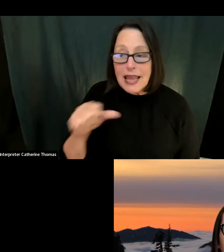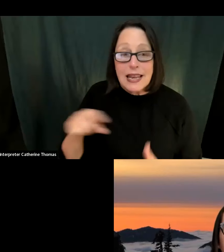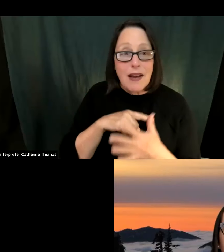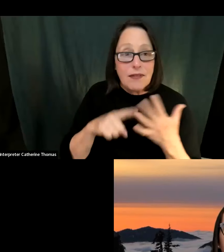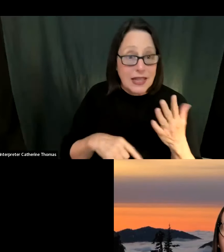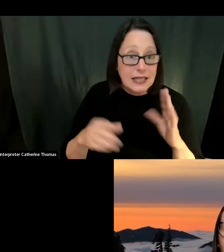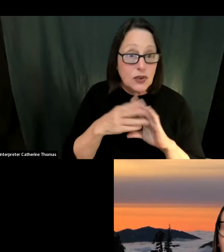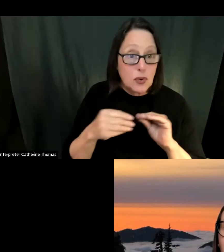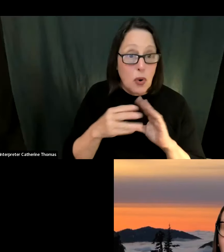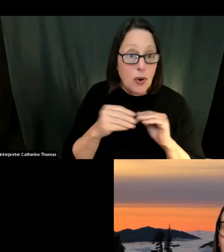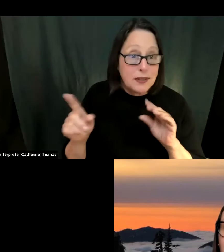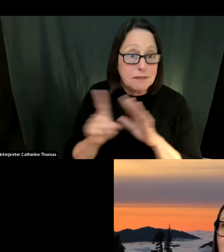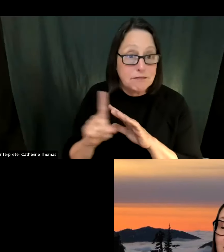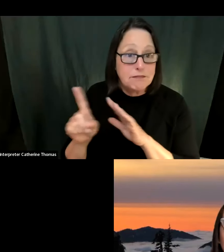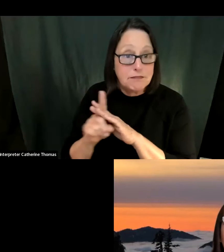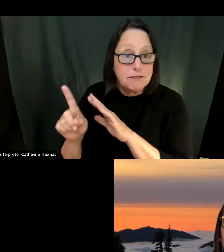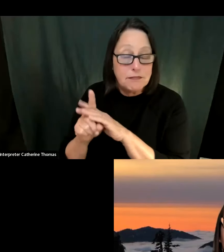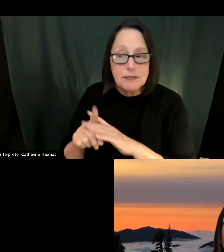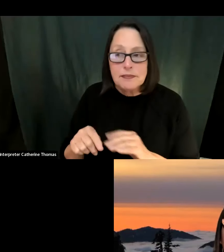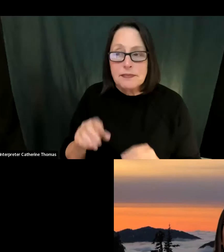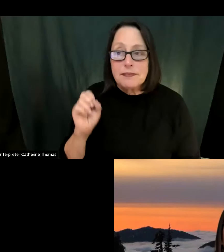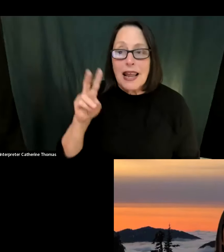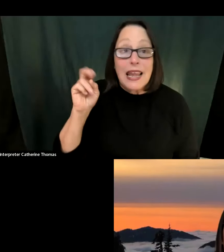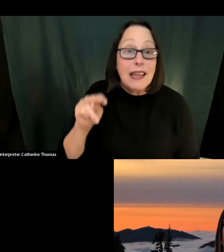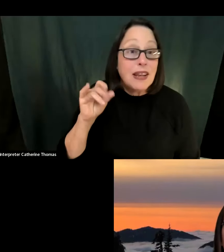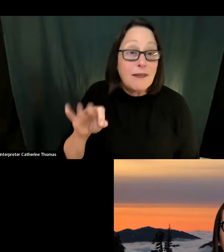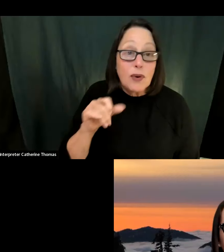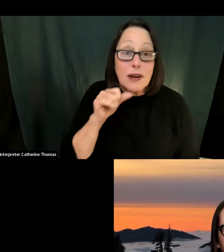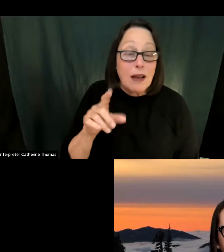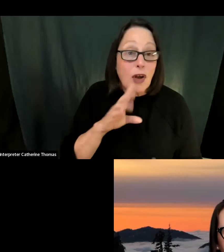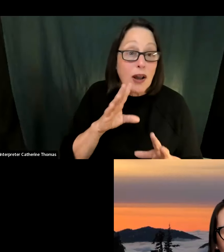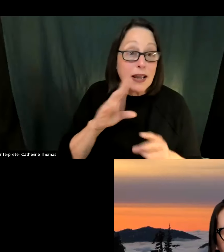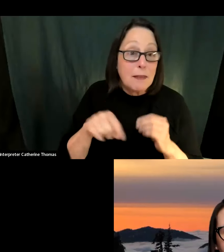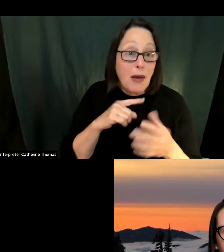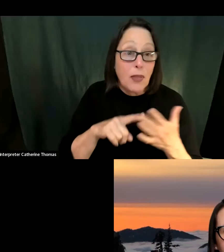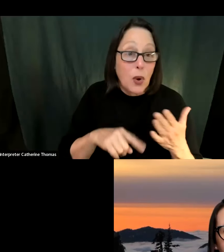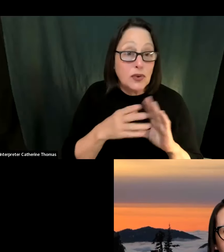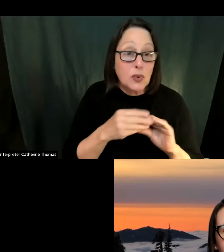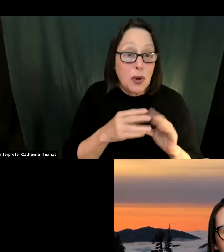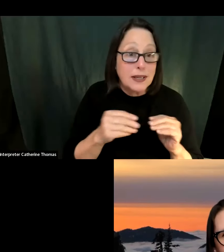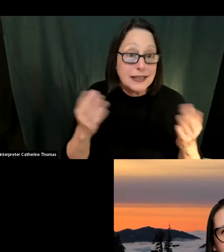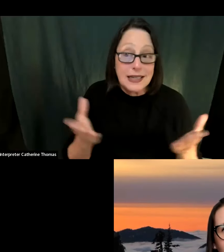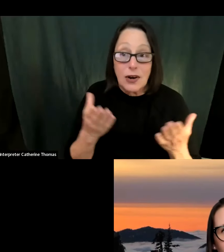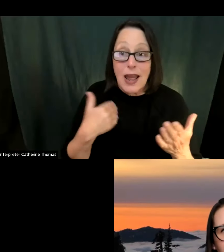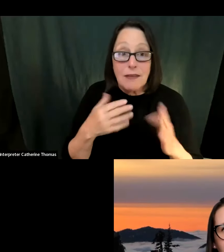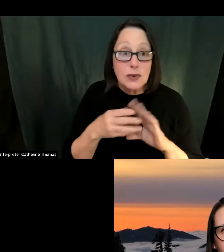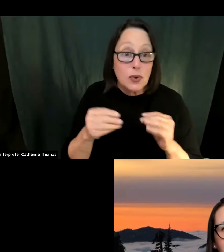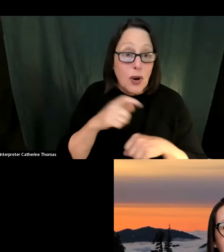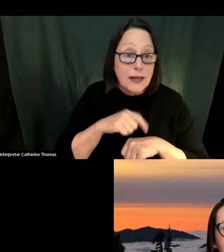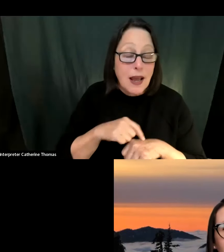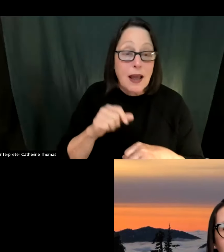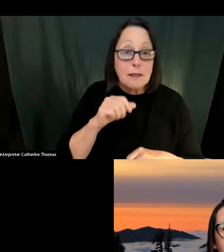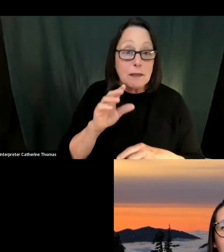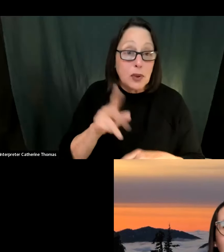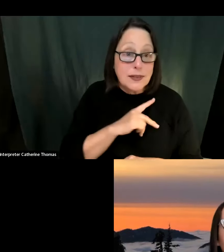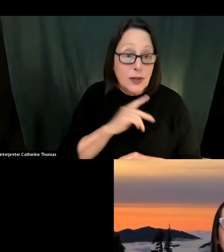come through, even the ones that we aren't speaking of publicly and having story time and sharing personal